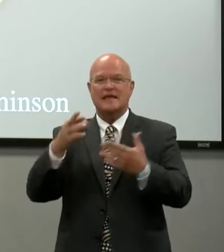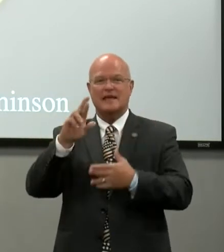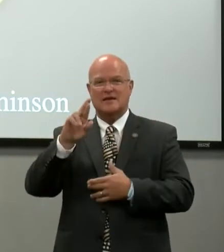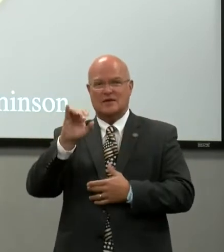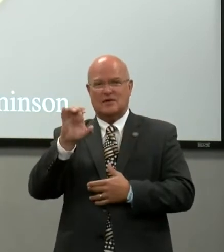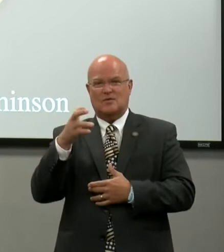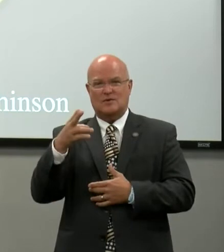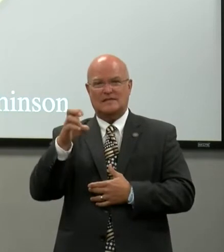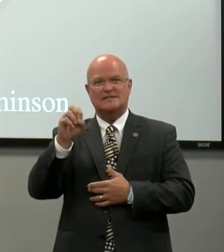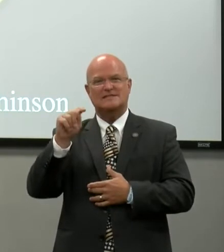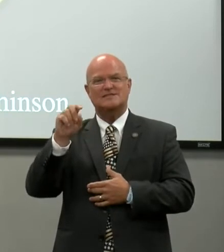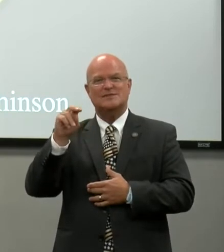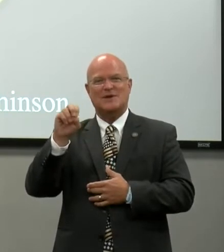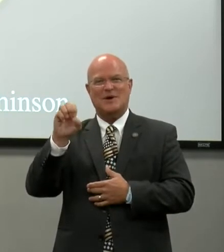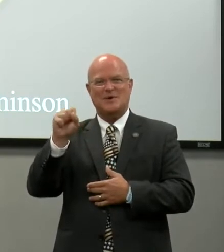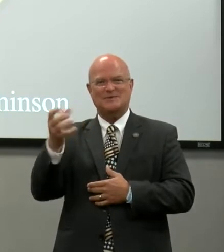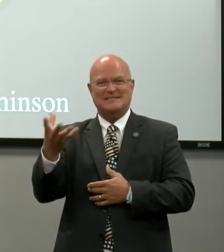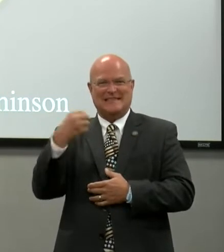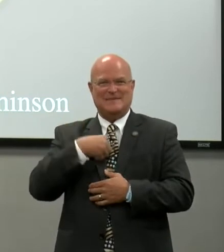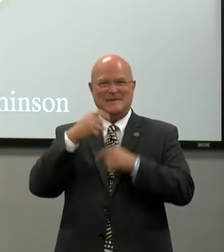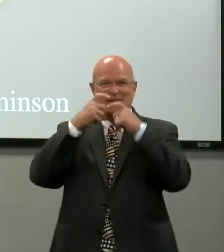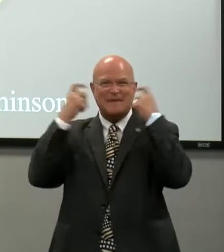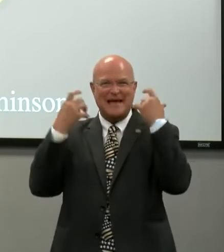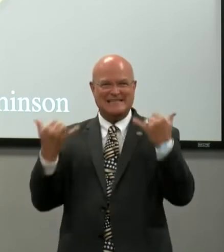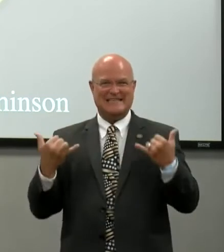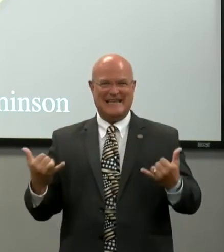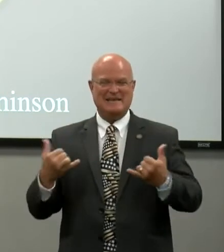Tone's giving me this mask today.